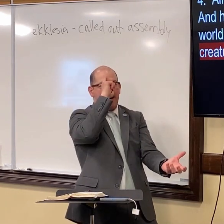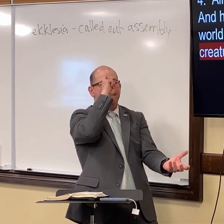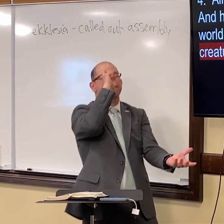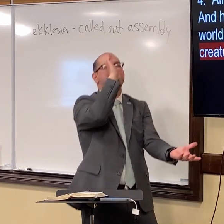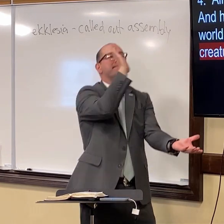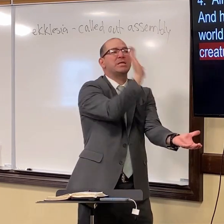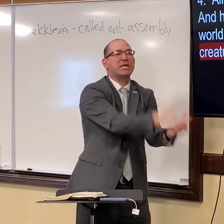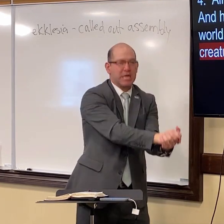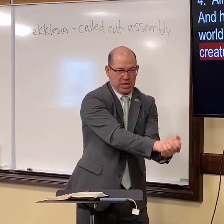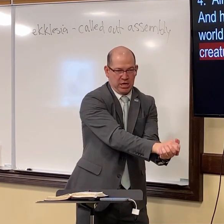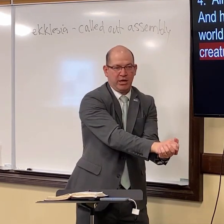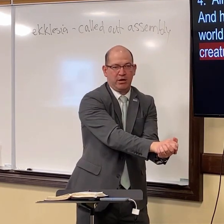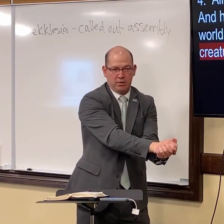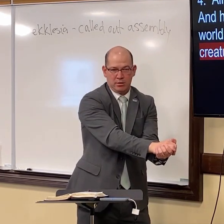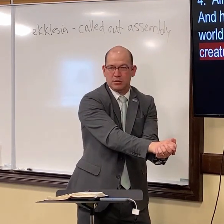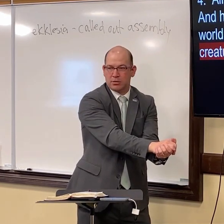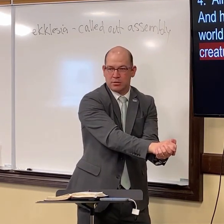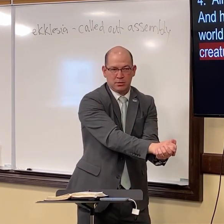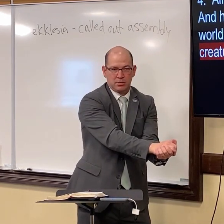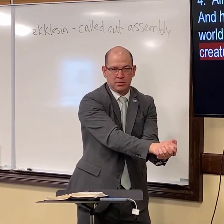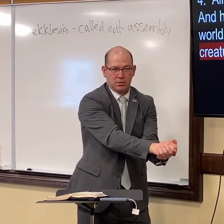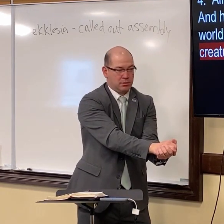the foundation. They need to believe.